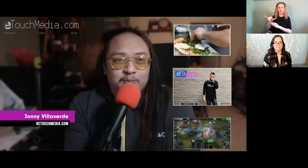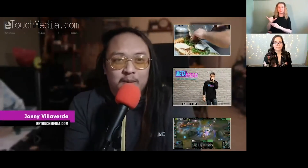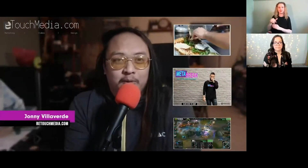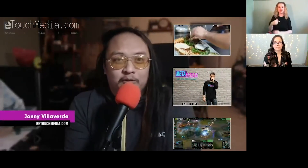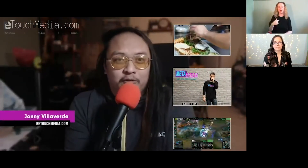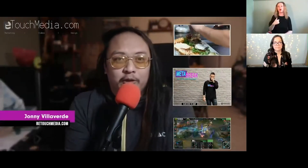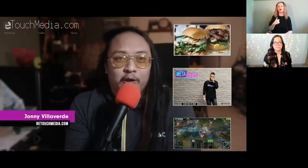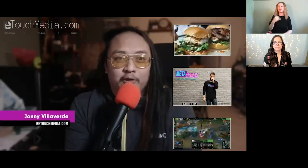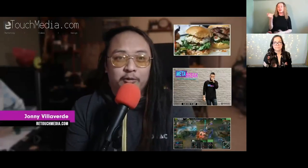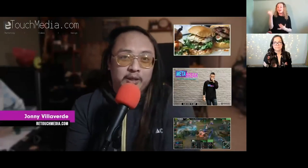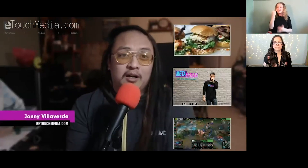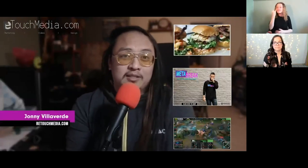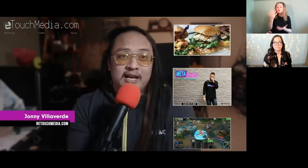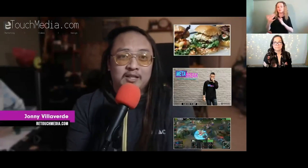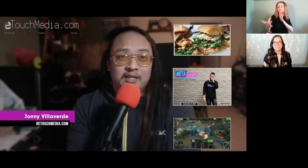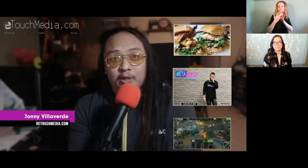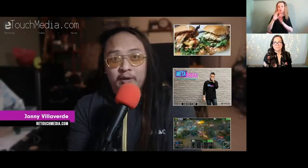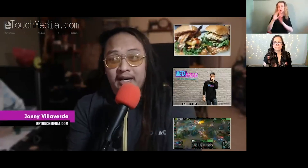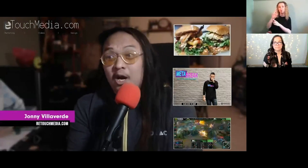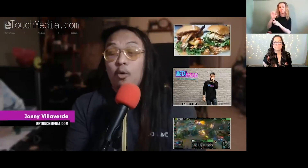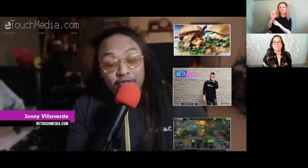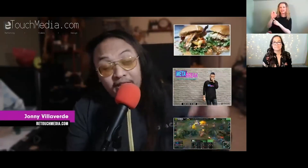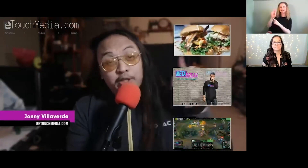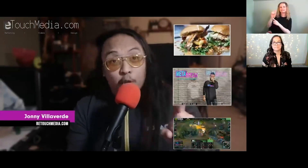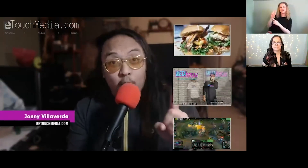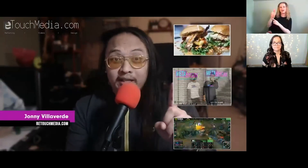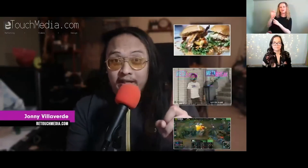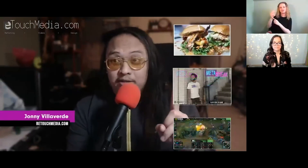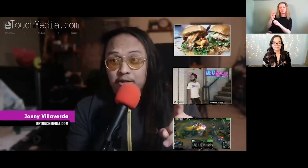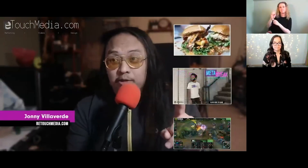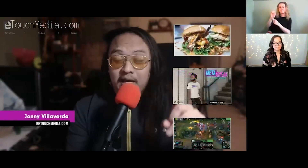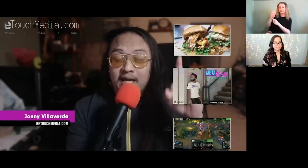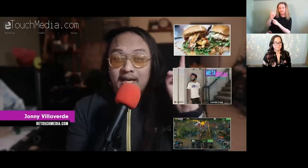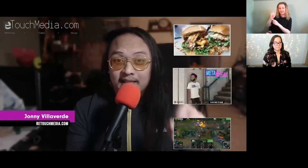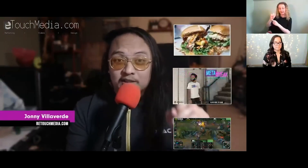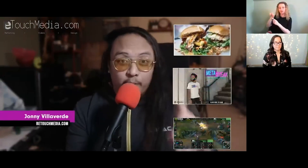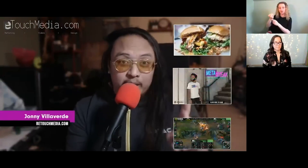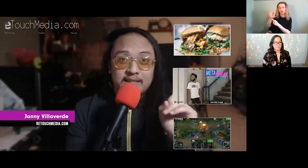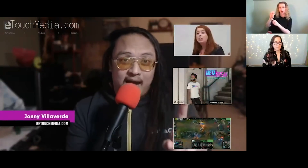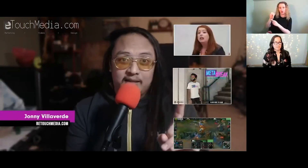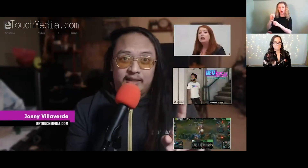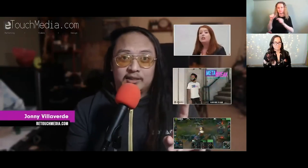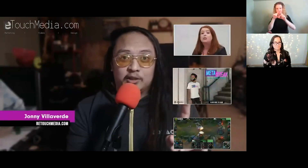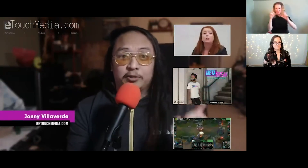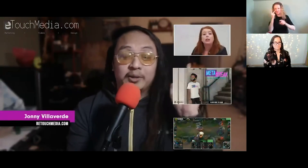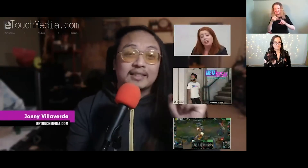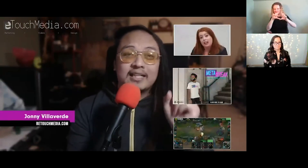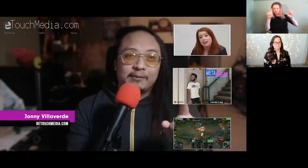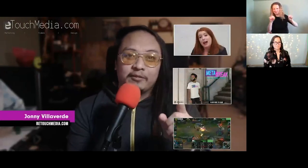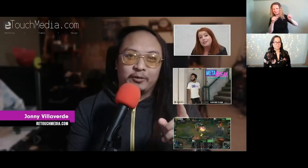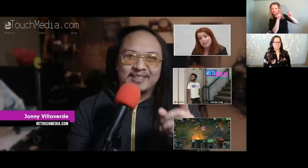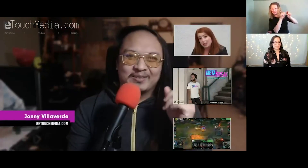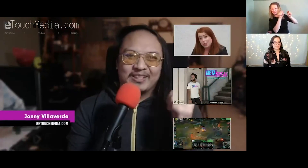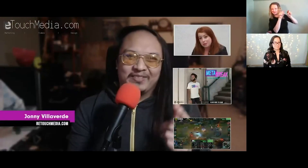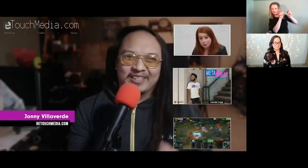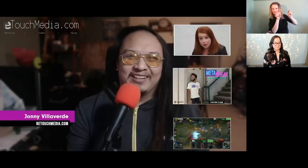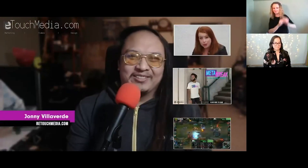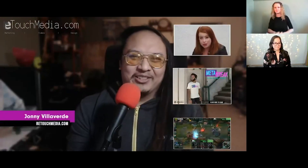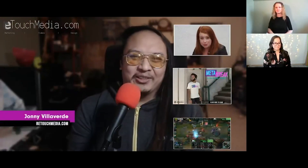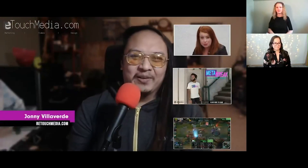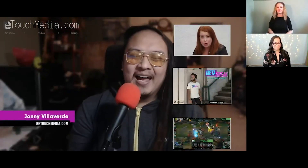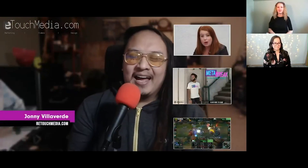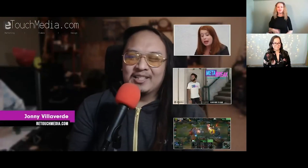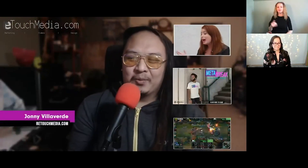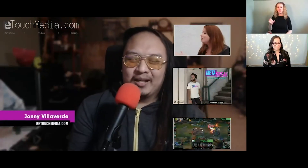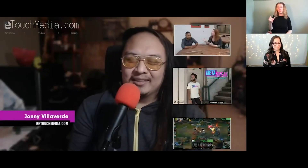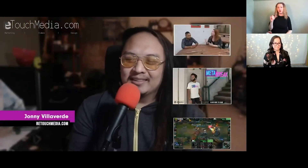basically where I host my portfolio. And if you want to contact me, that'd be great. One thing I do want to get into is voice acting. So if you like the sound of my voice, give me a